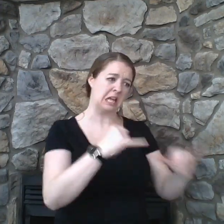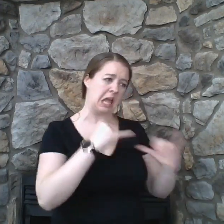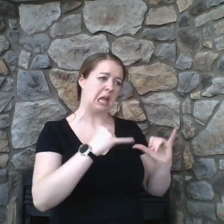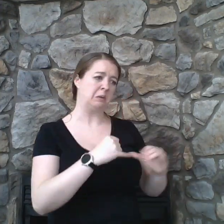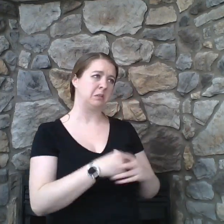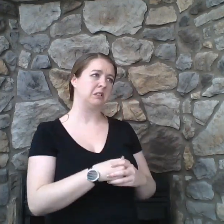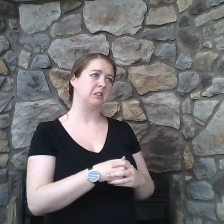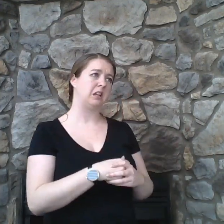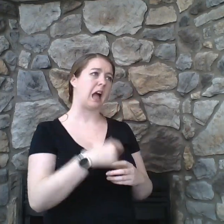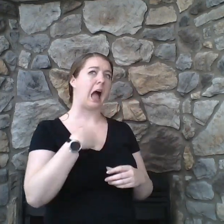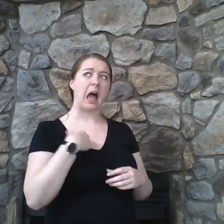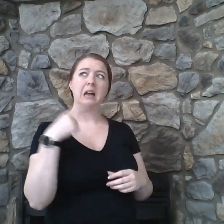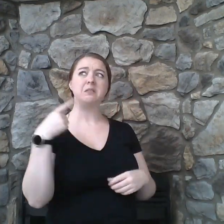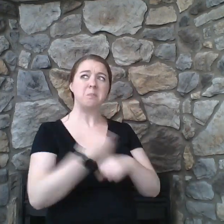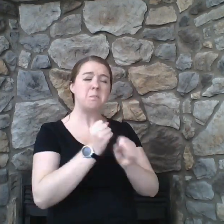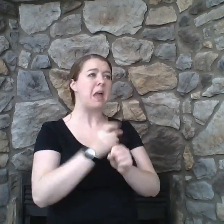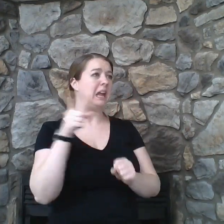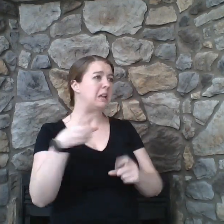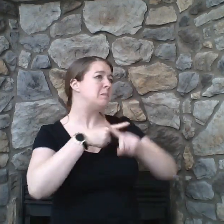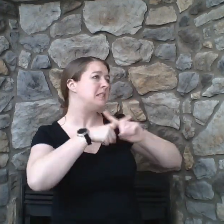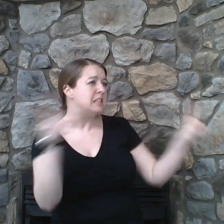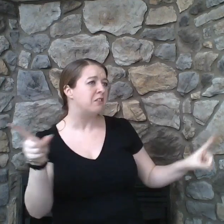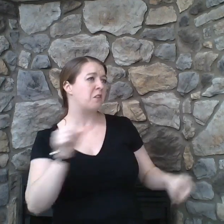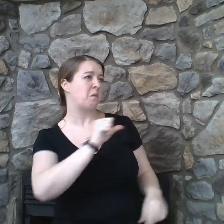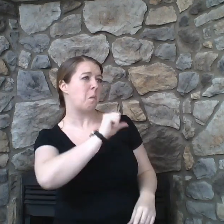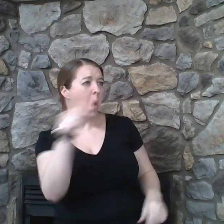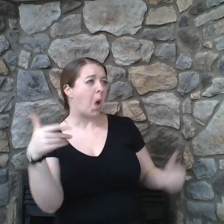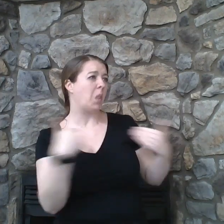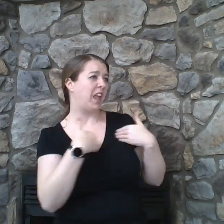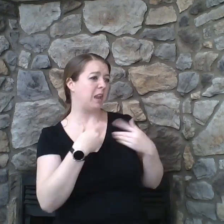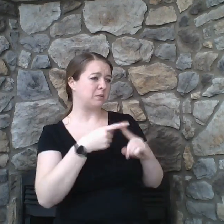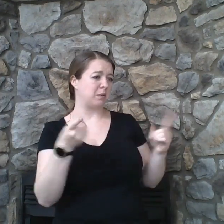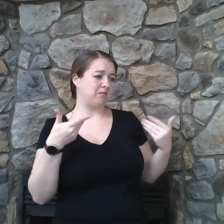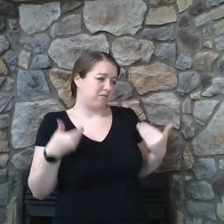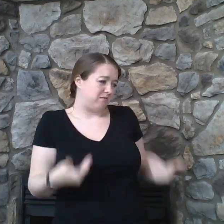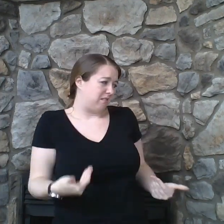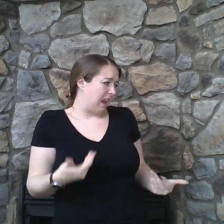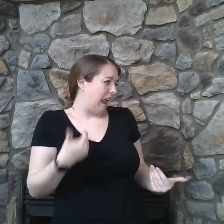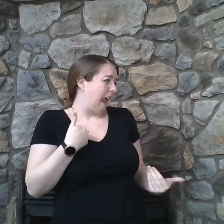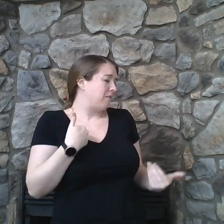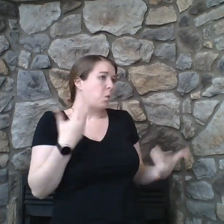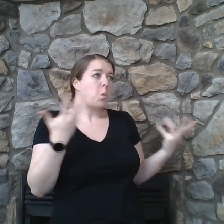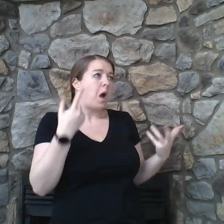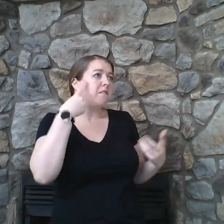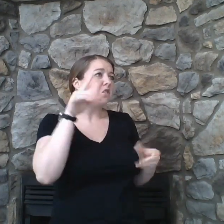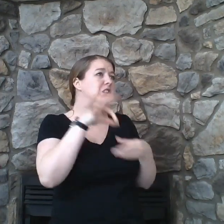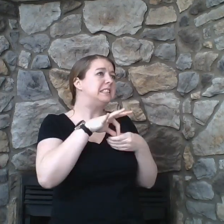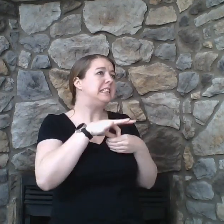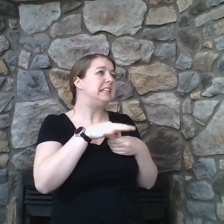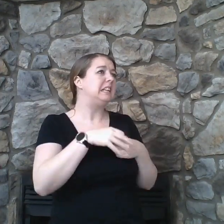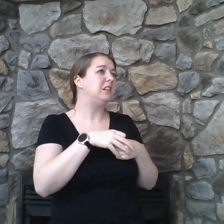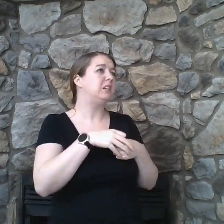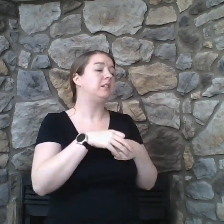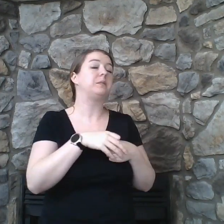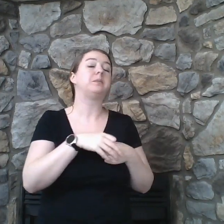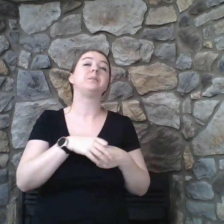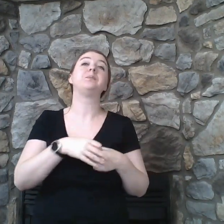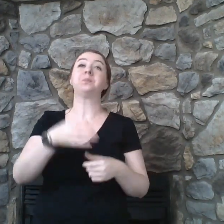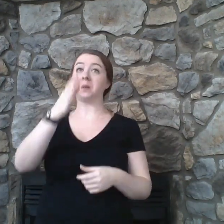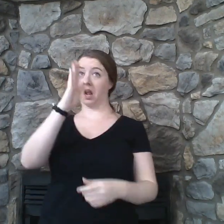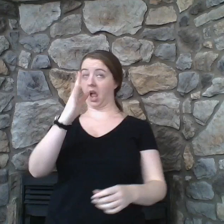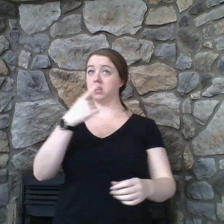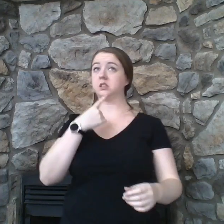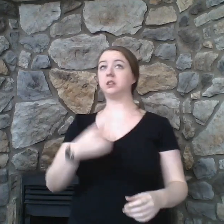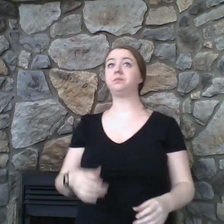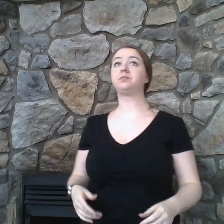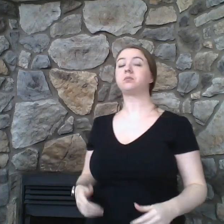the same situation. I've made him different from all other animals, but what may I have for my tea?"